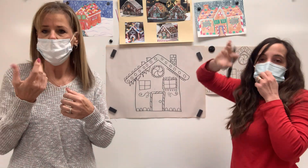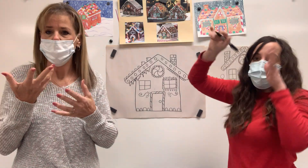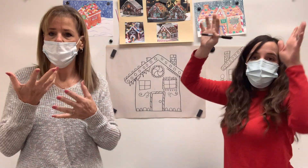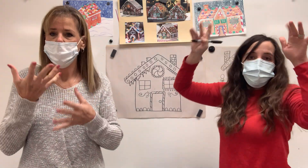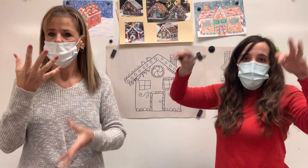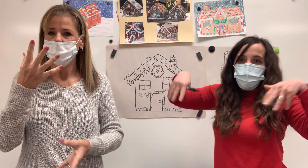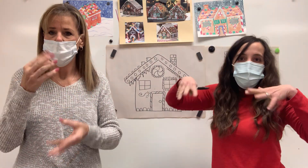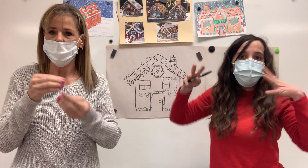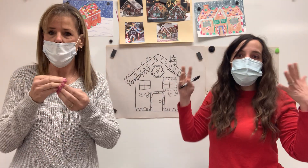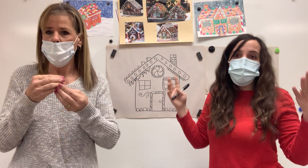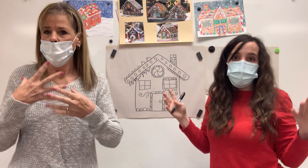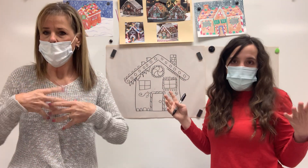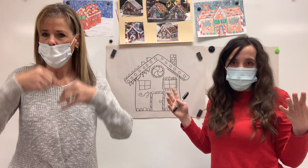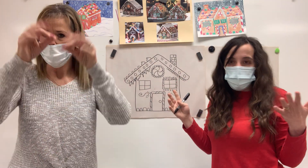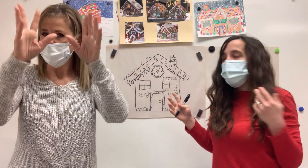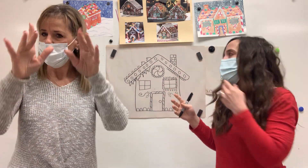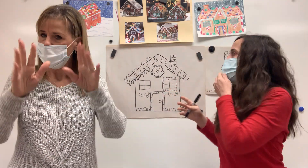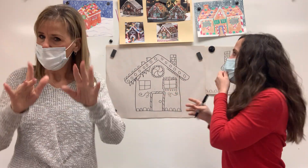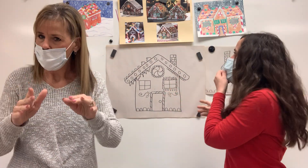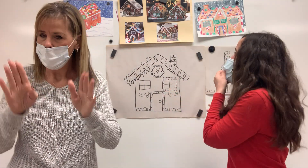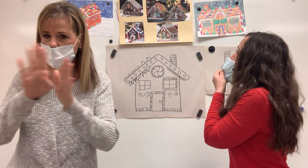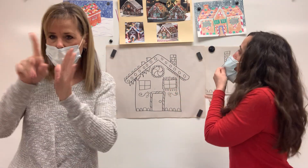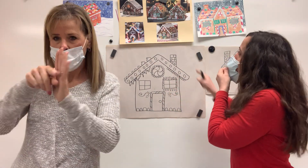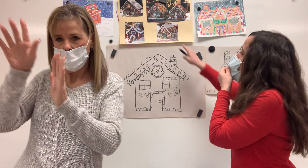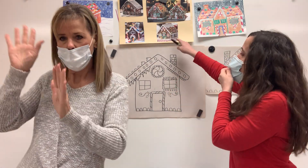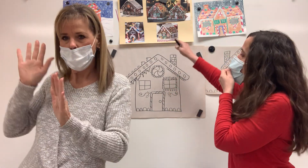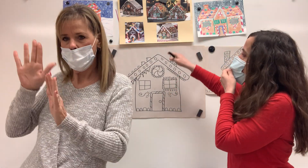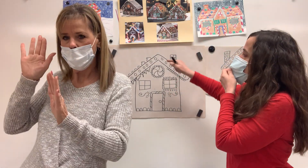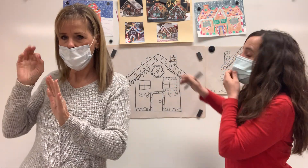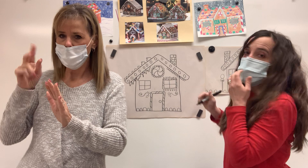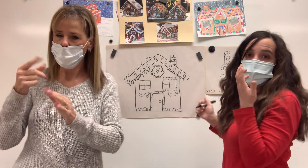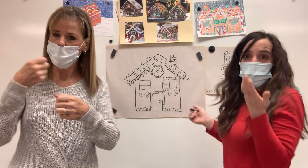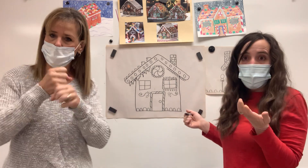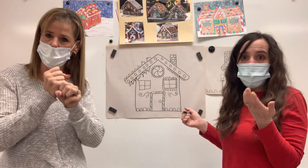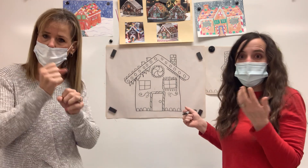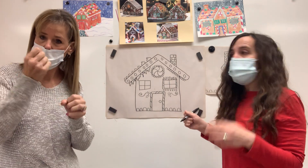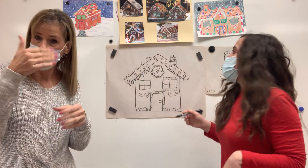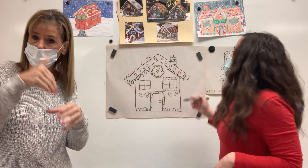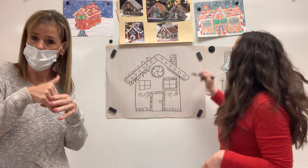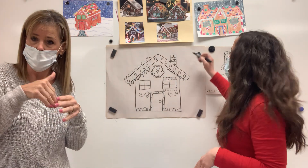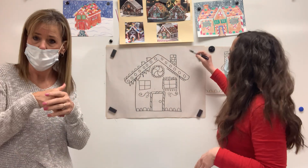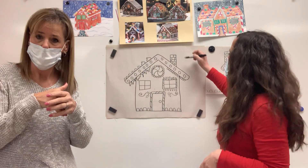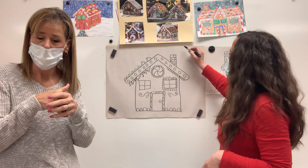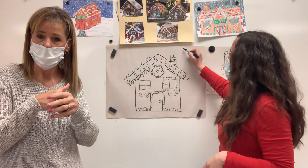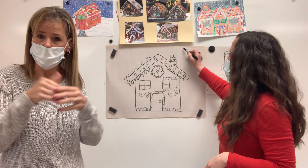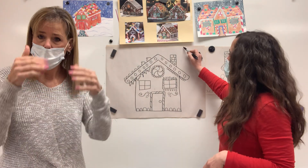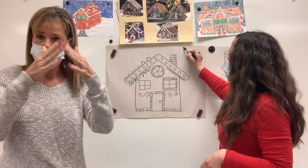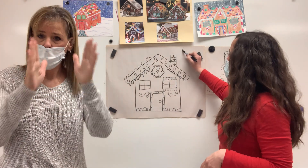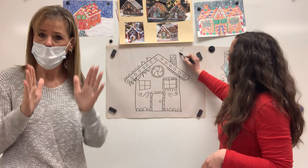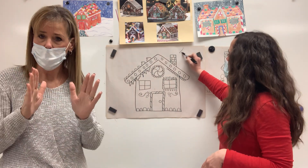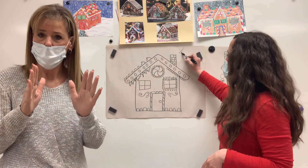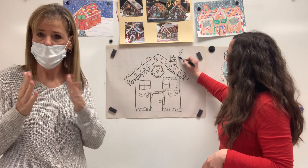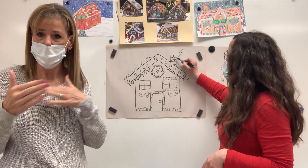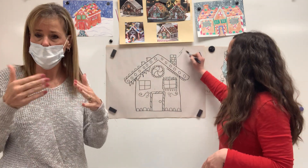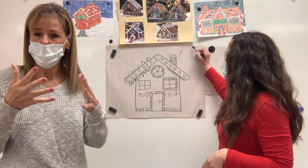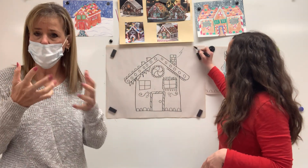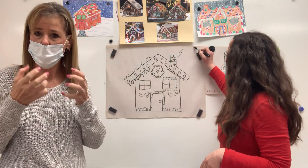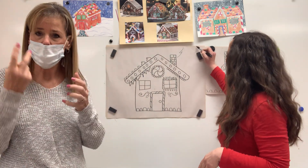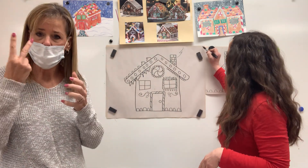it's snowing. You could do that for the background, or you can make it inside of a house. Maybe you want to see like a little bit of a Christmas tree behind it.